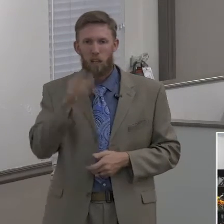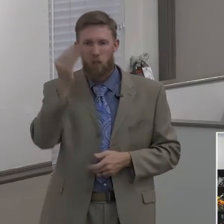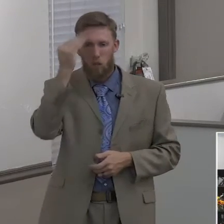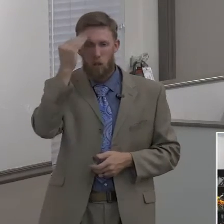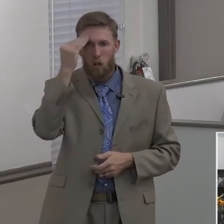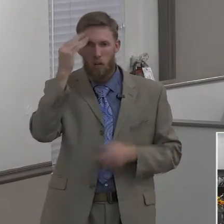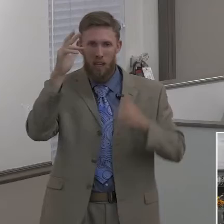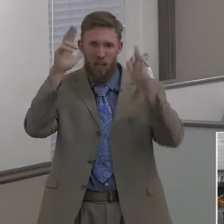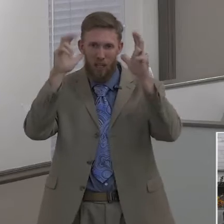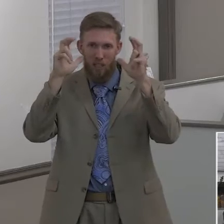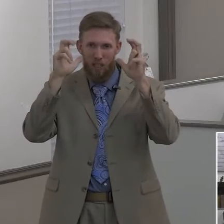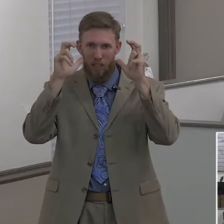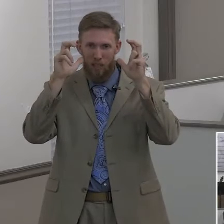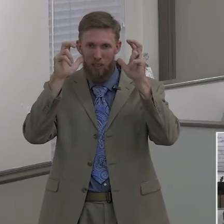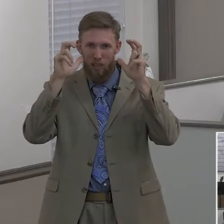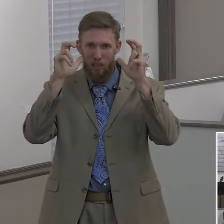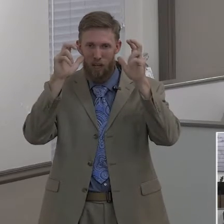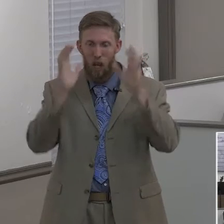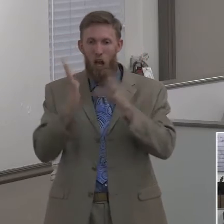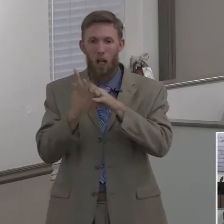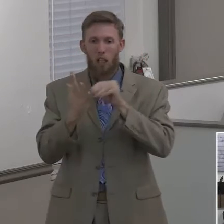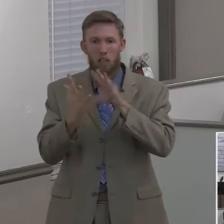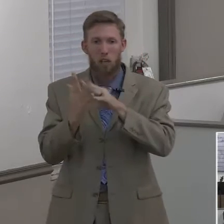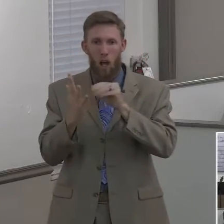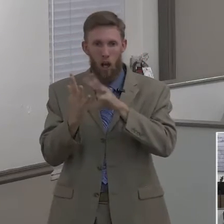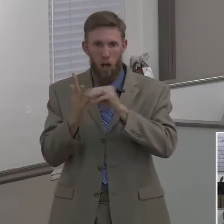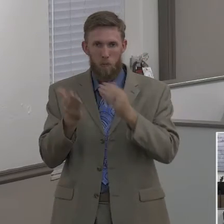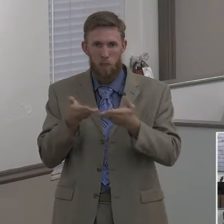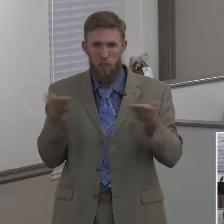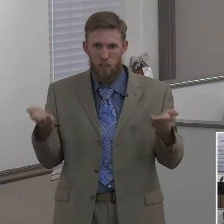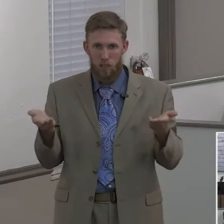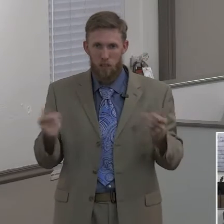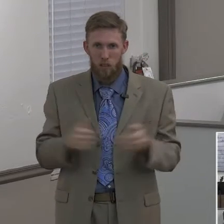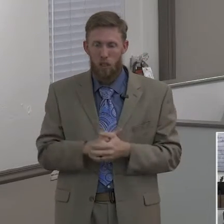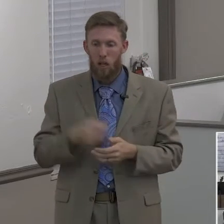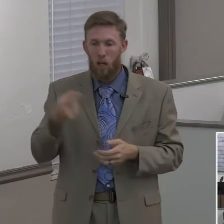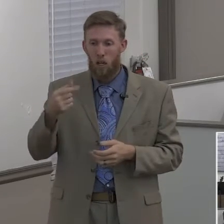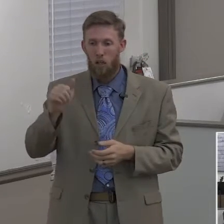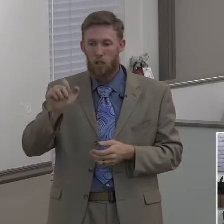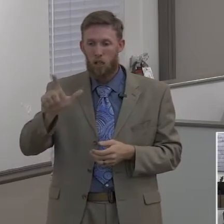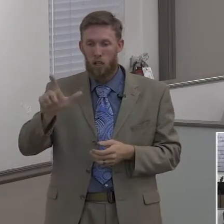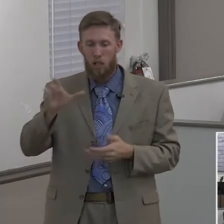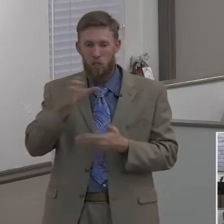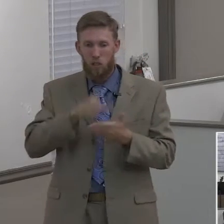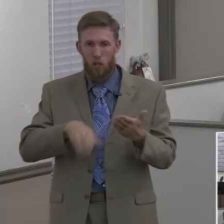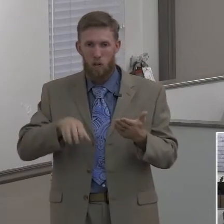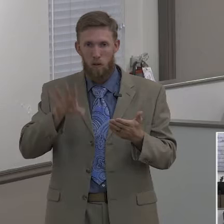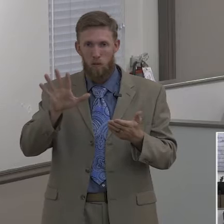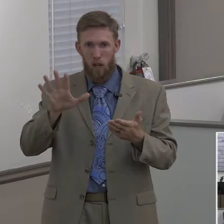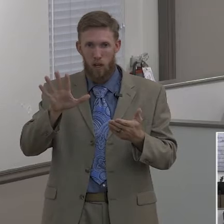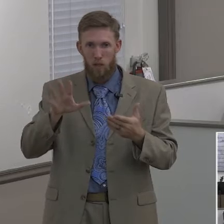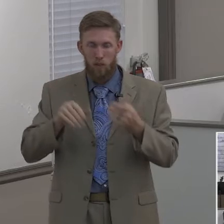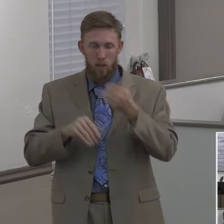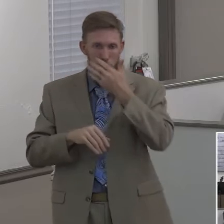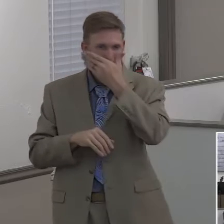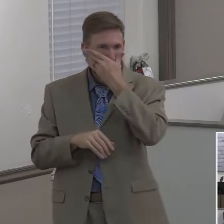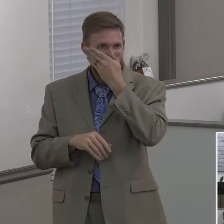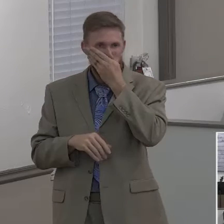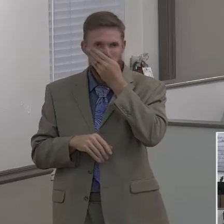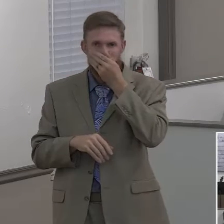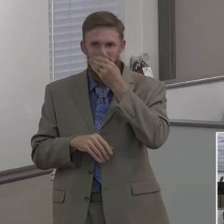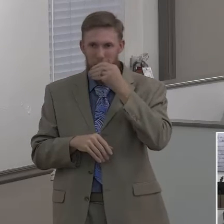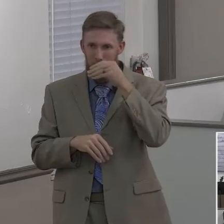did you know that Satan is an imitator? And in Galatians 5, turn back there with me.